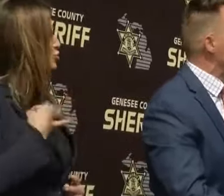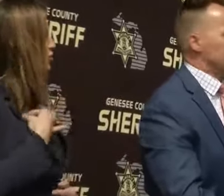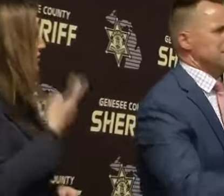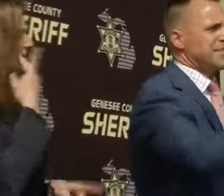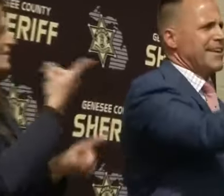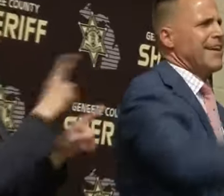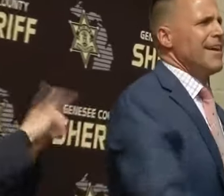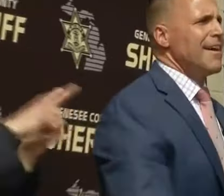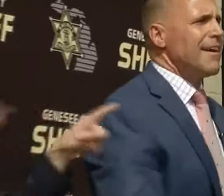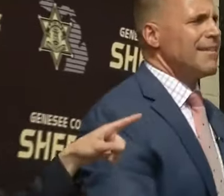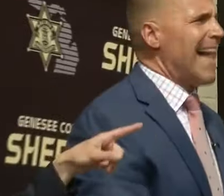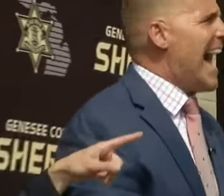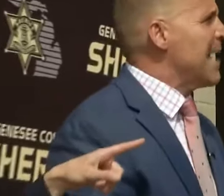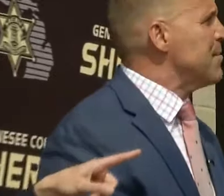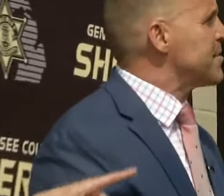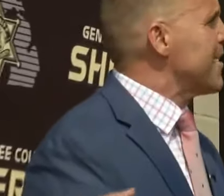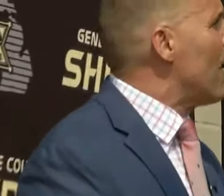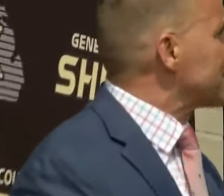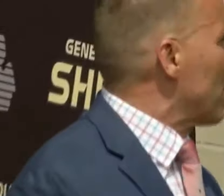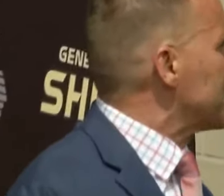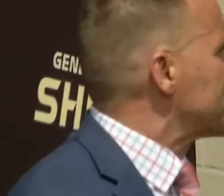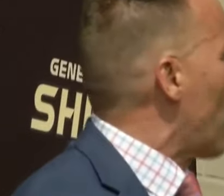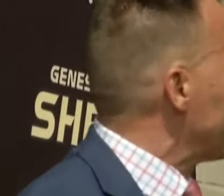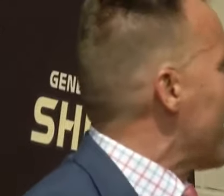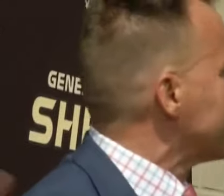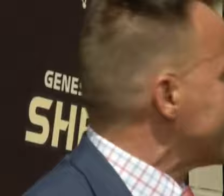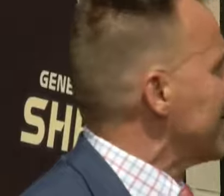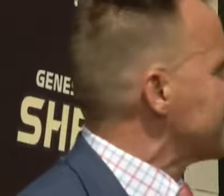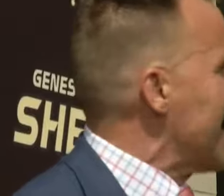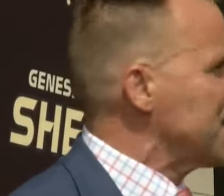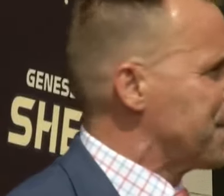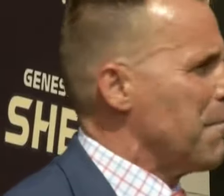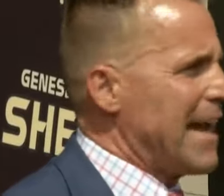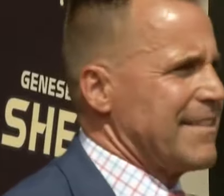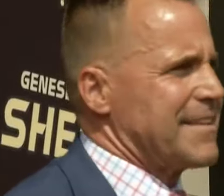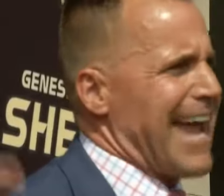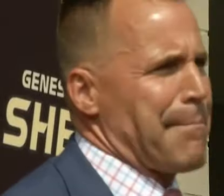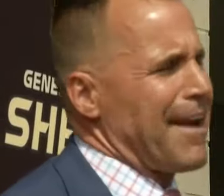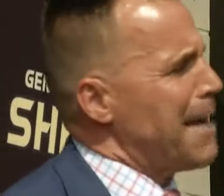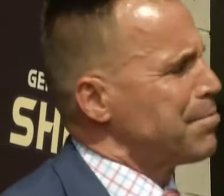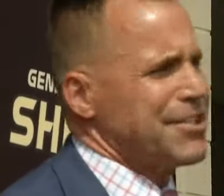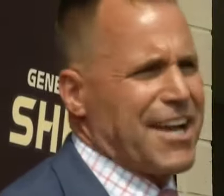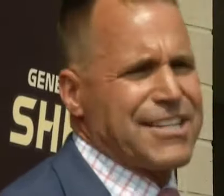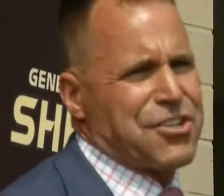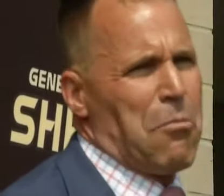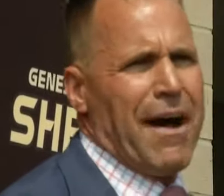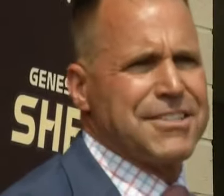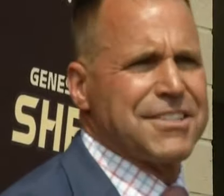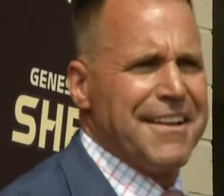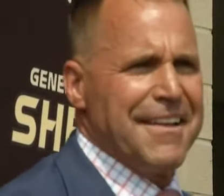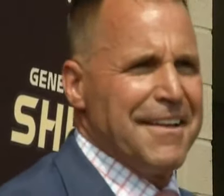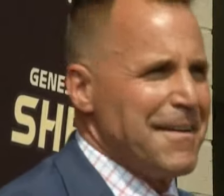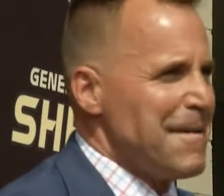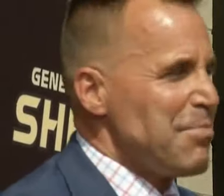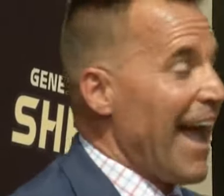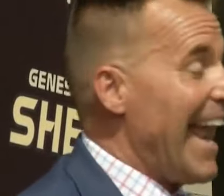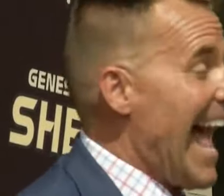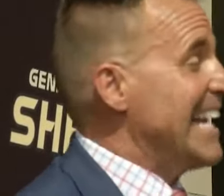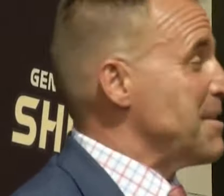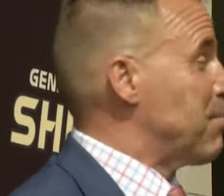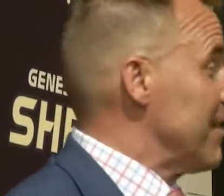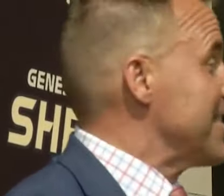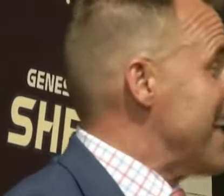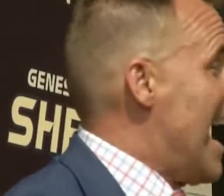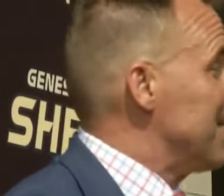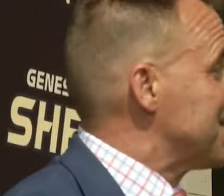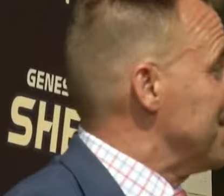see maroon, you see lime, you see all sorts. So our volunteers, thank you for making this happen. I appreciate it so much. And